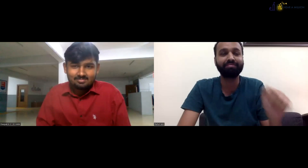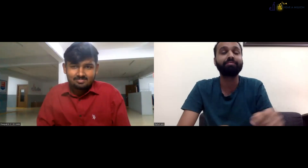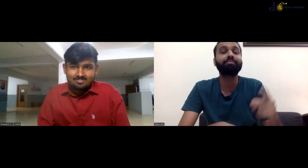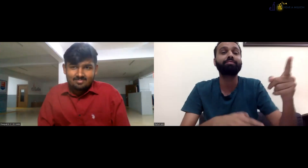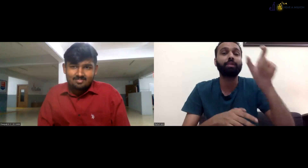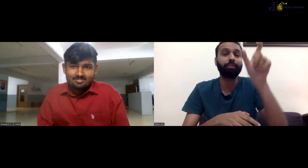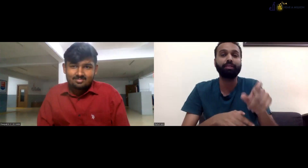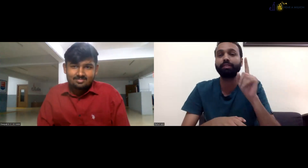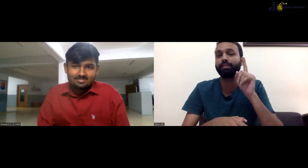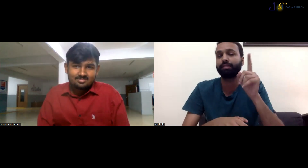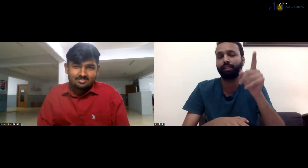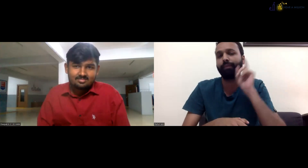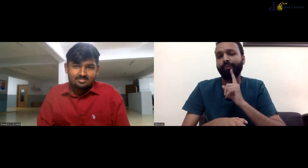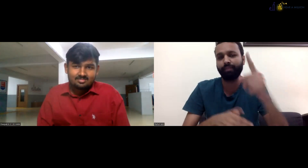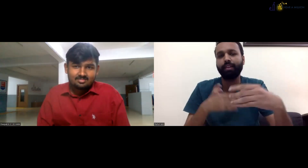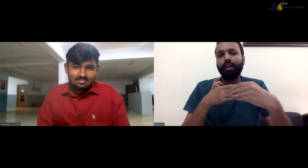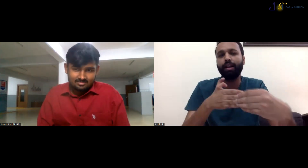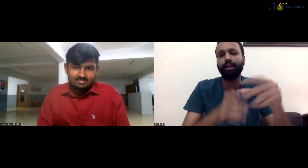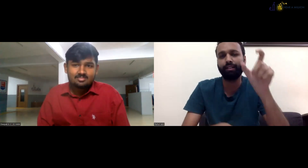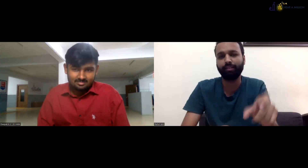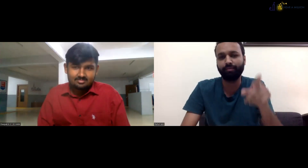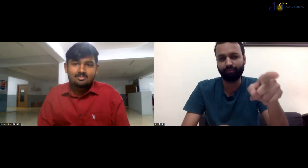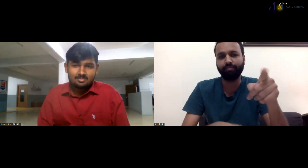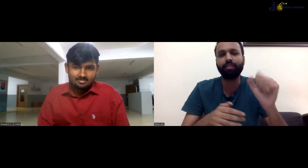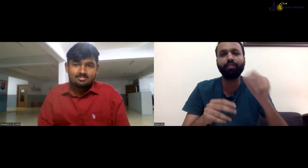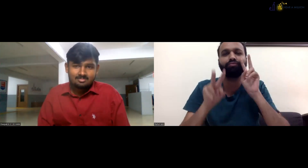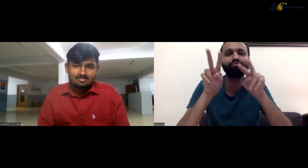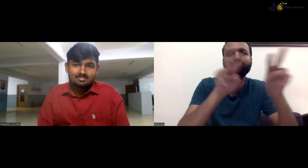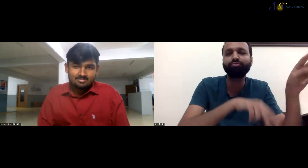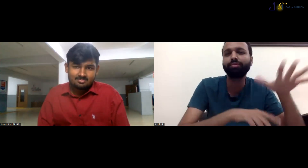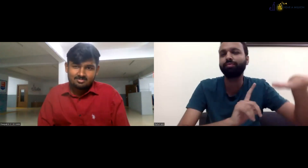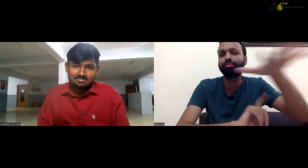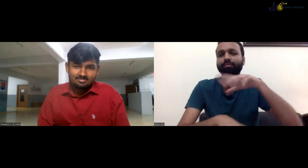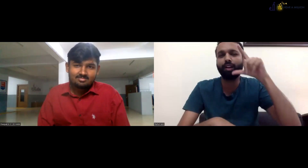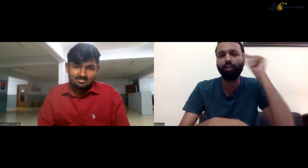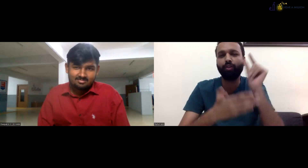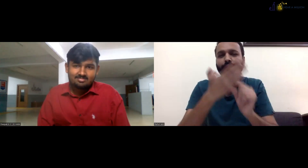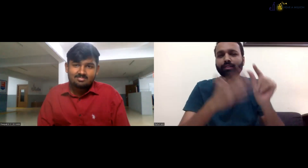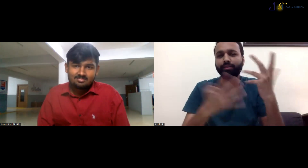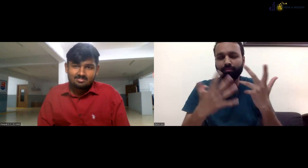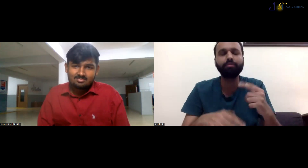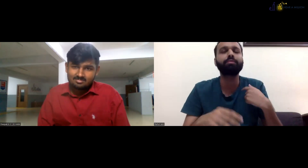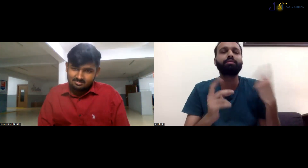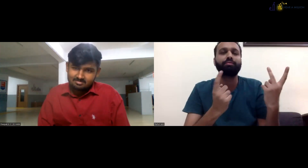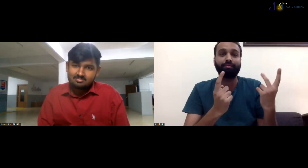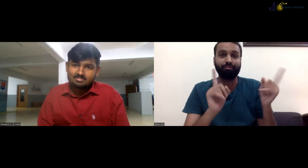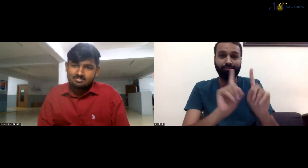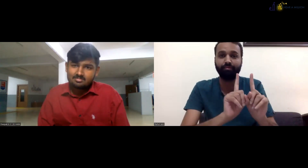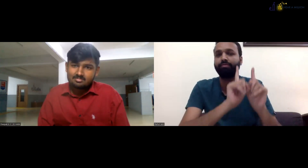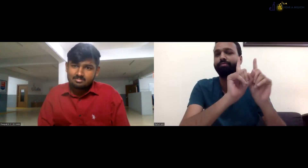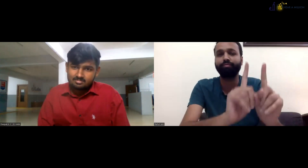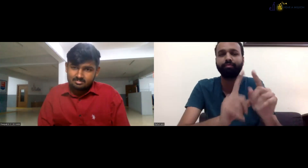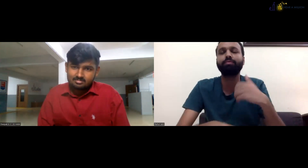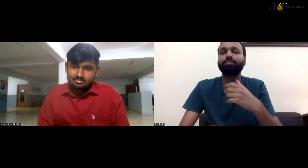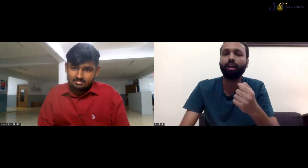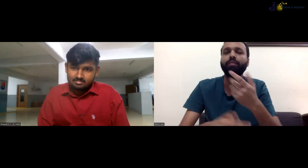So a deaf interpreter, right? Yes, a DI. So he was my deaf guide around the campus. He took me